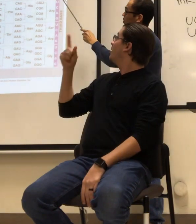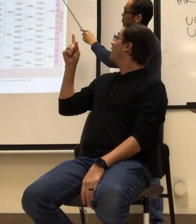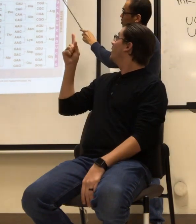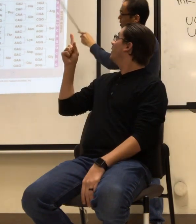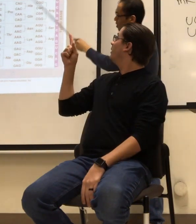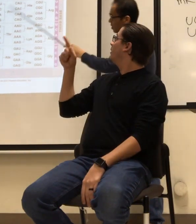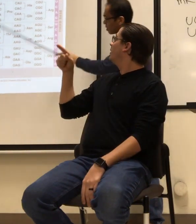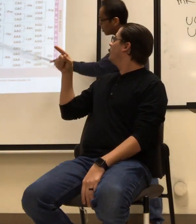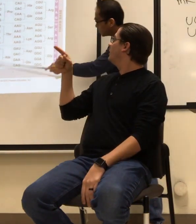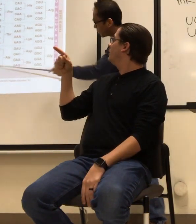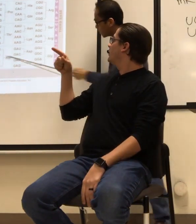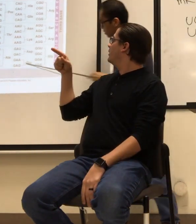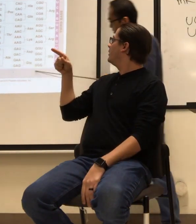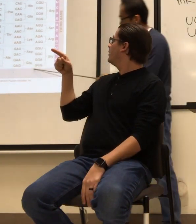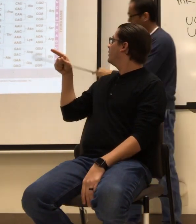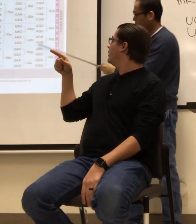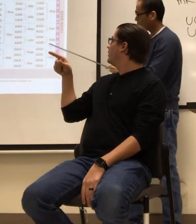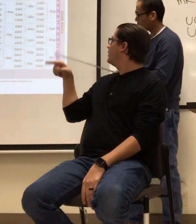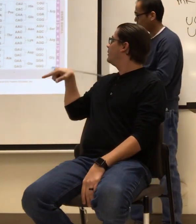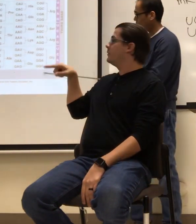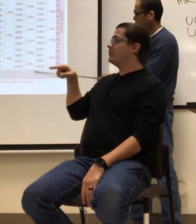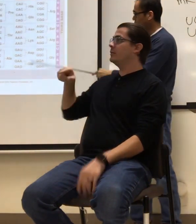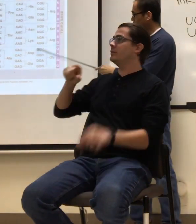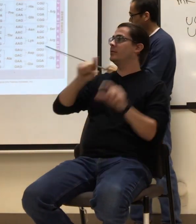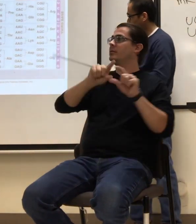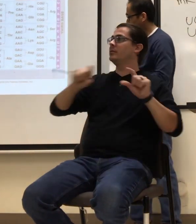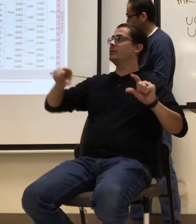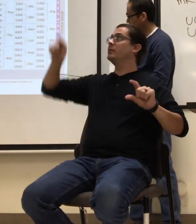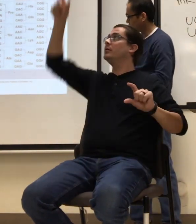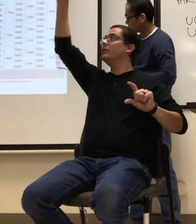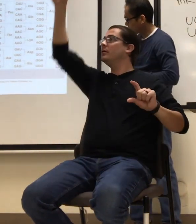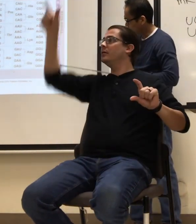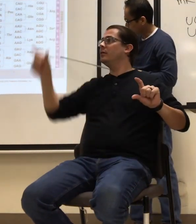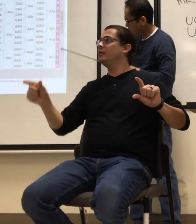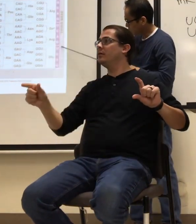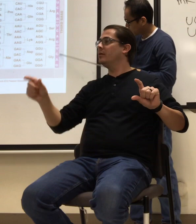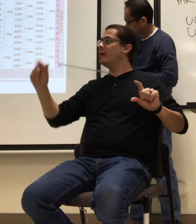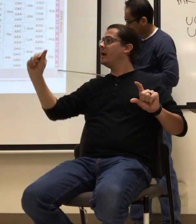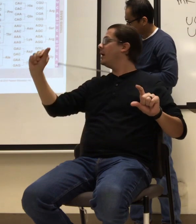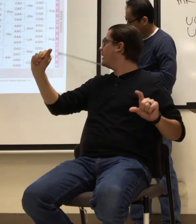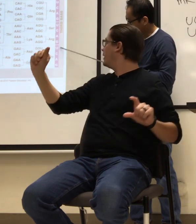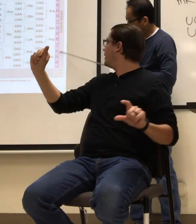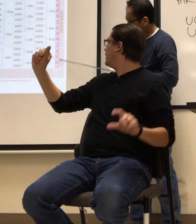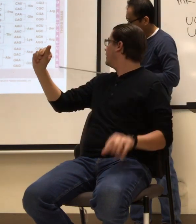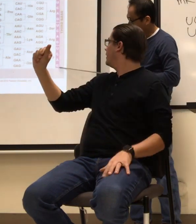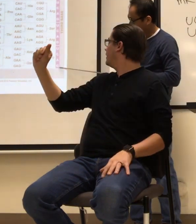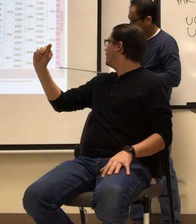you go G, G, it's here. What's the third base?